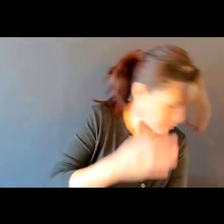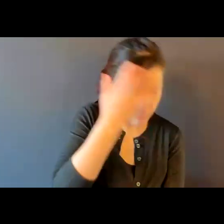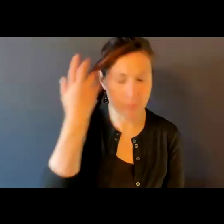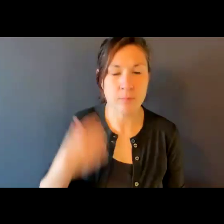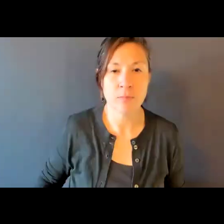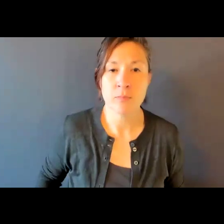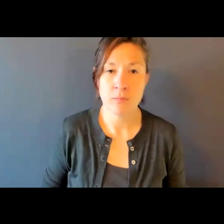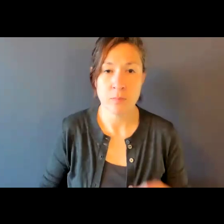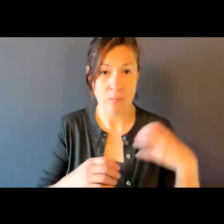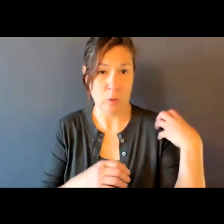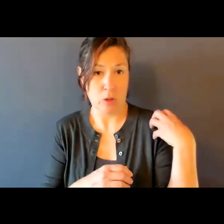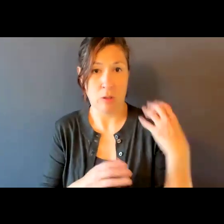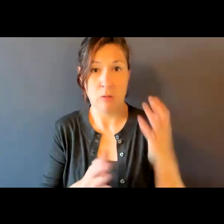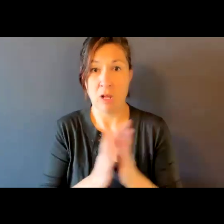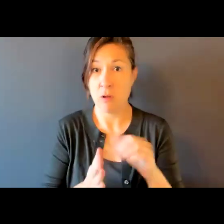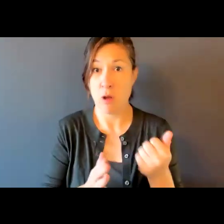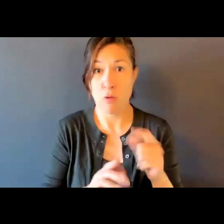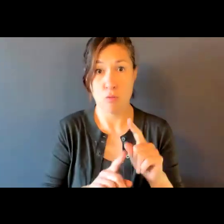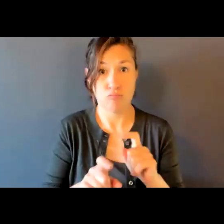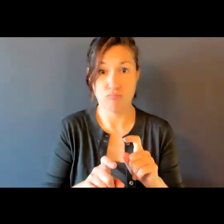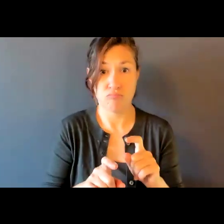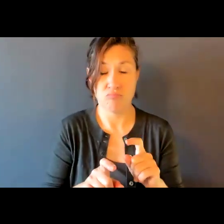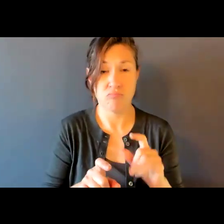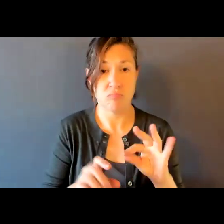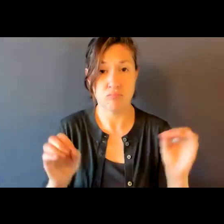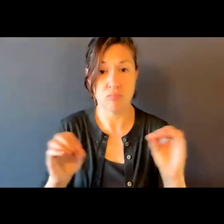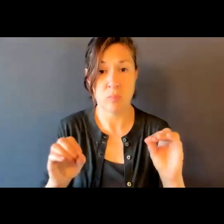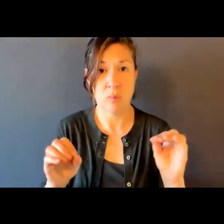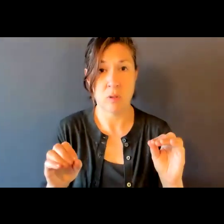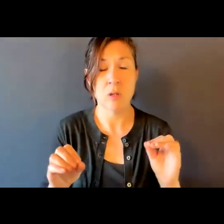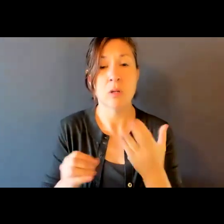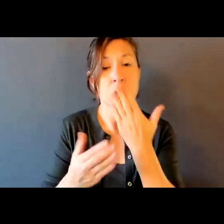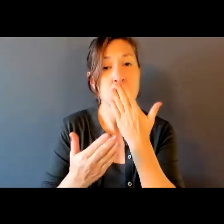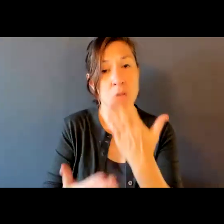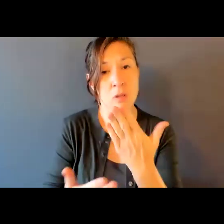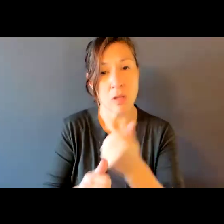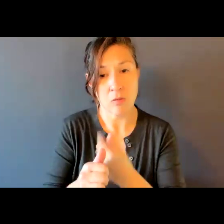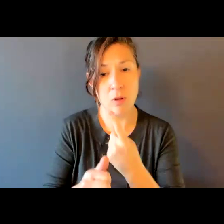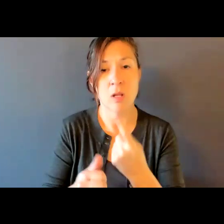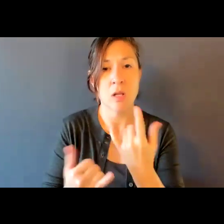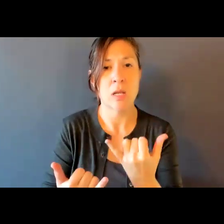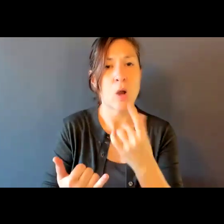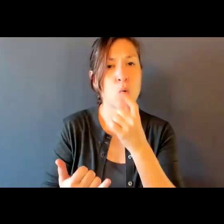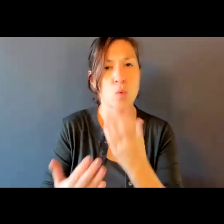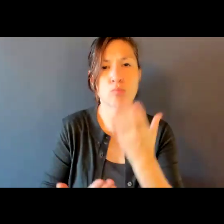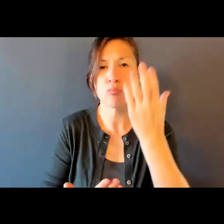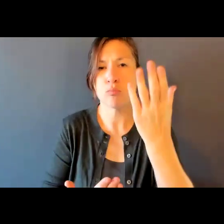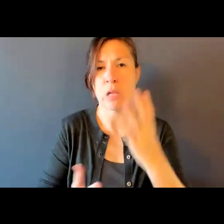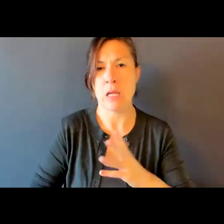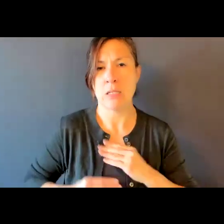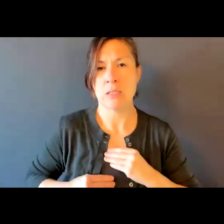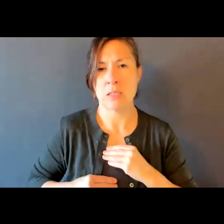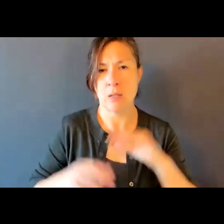Anyone else? Okay. There's nothing else then. I just want to thank you all, and I will now entertain a motion to receive